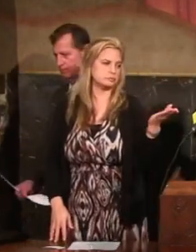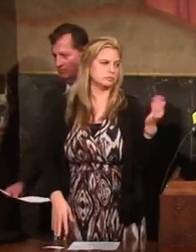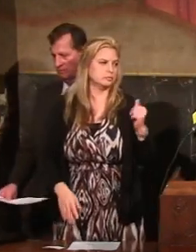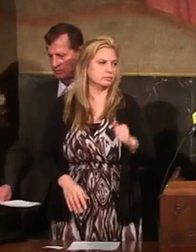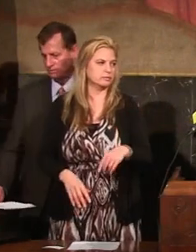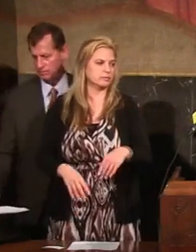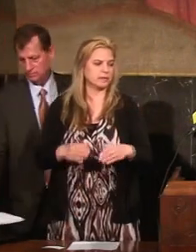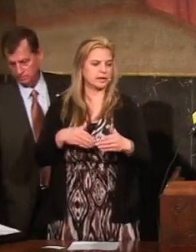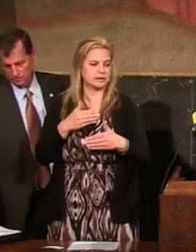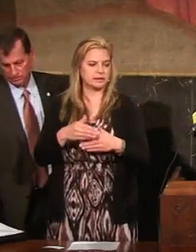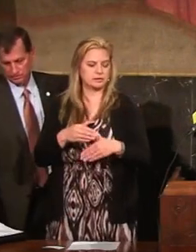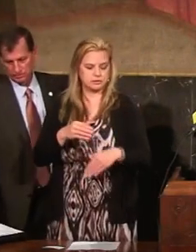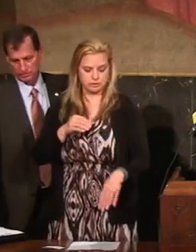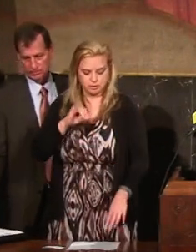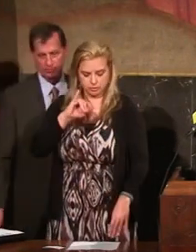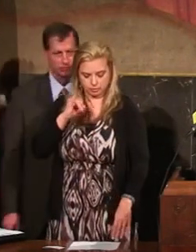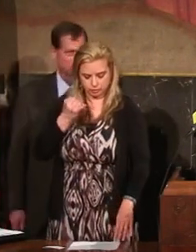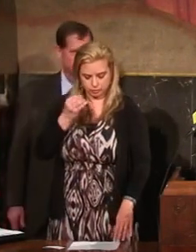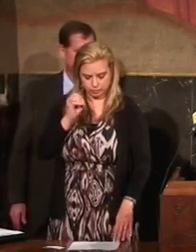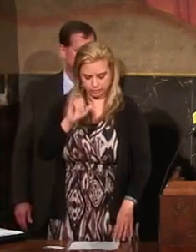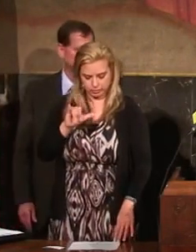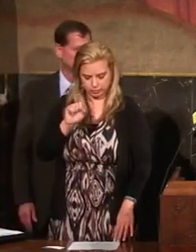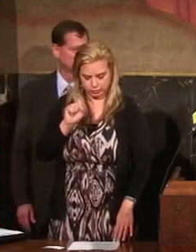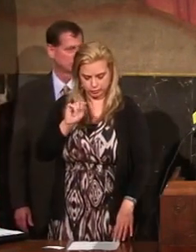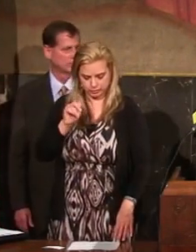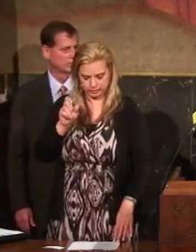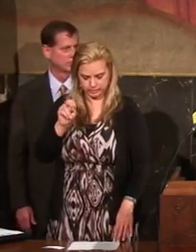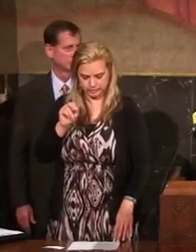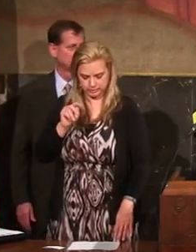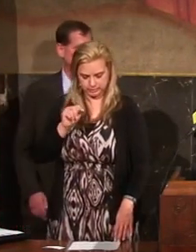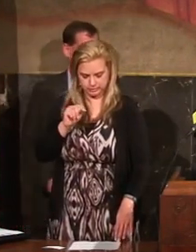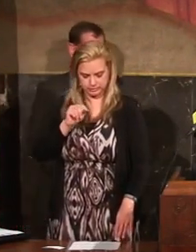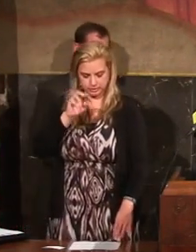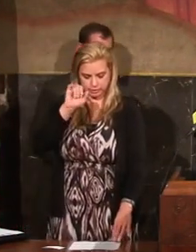much. Next is Joey Strickland, Department of Veterans Affairs.